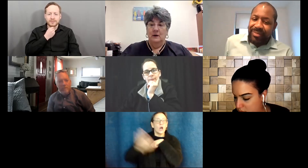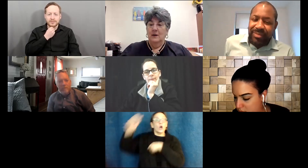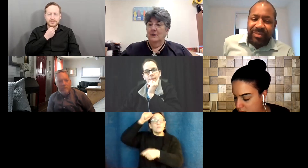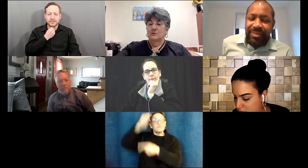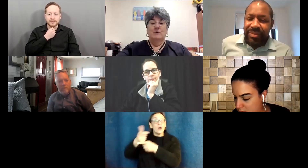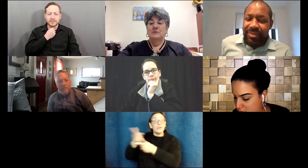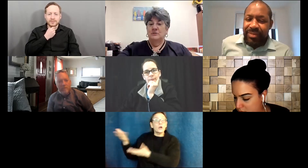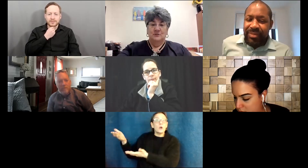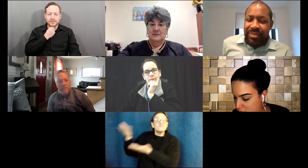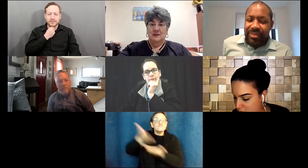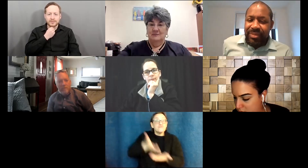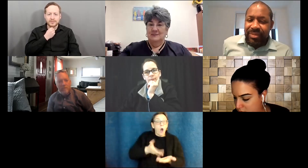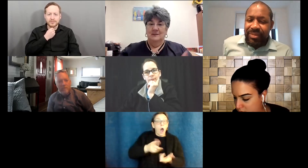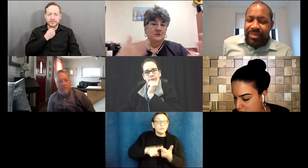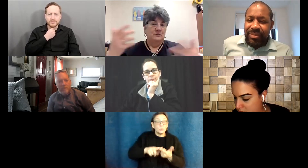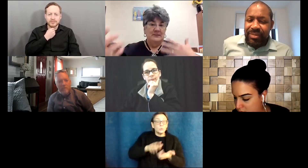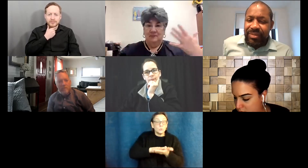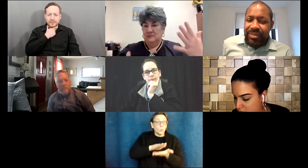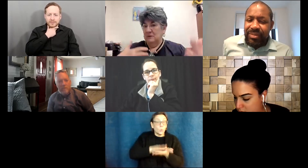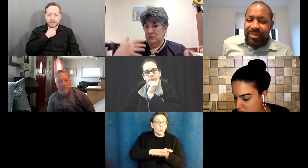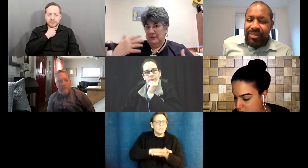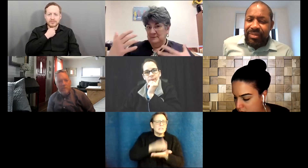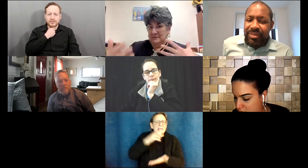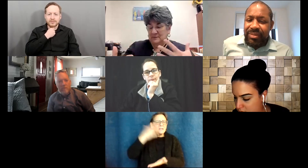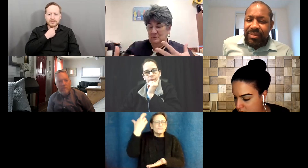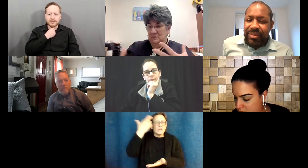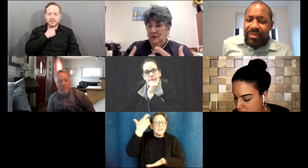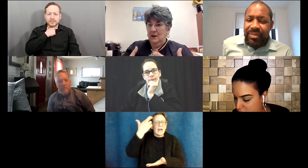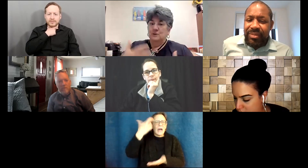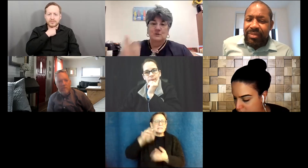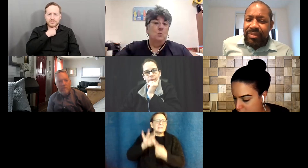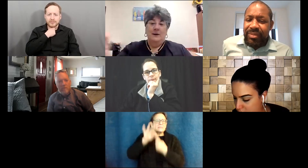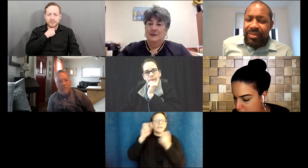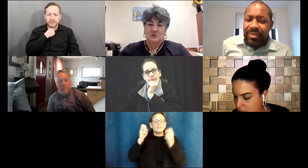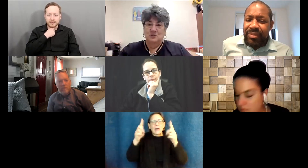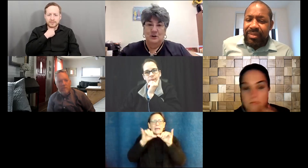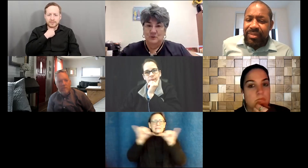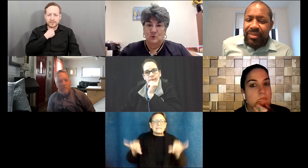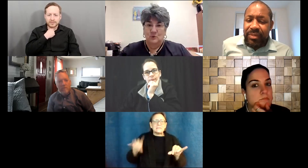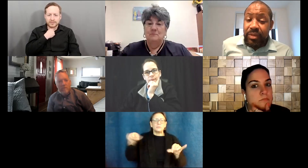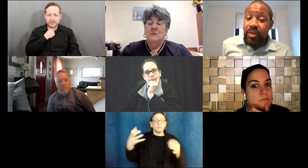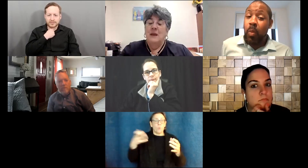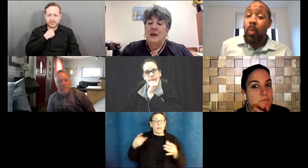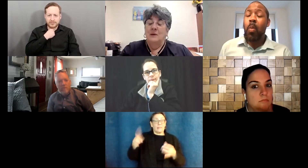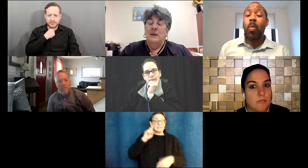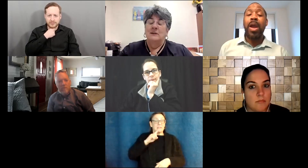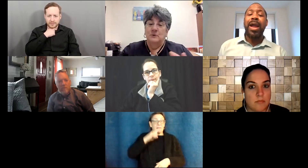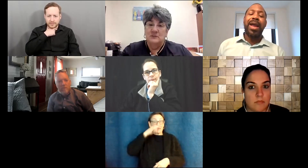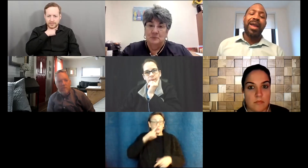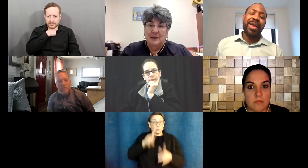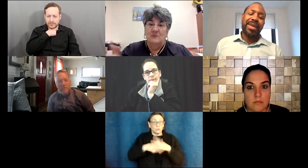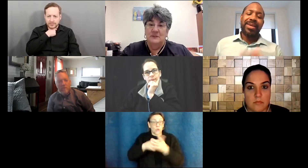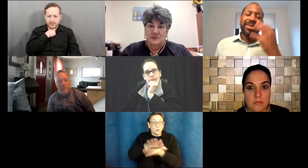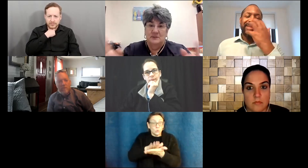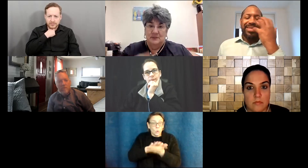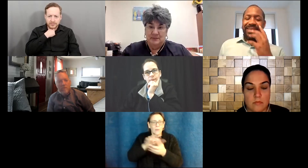here to register the son, didn't understand the special ed system and just wanted him to start school. And we had to